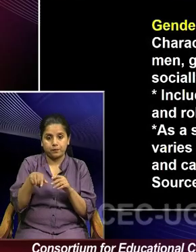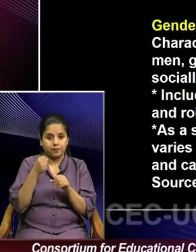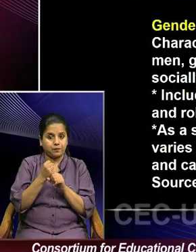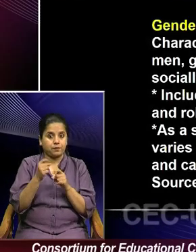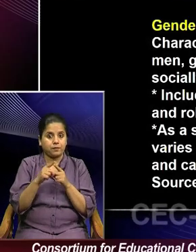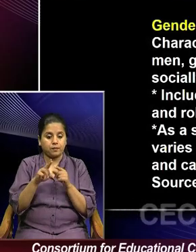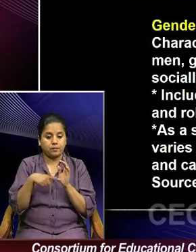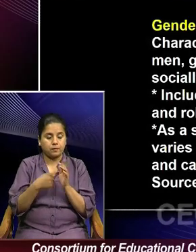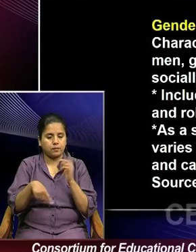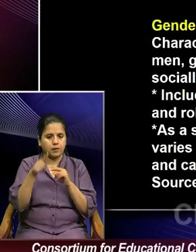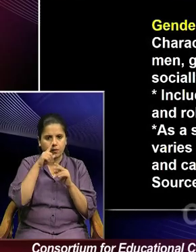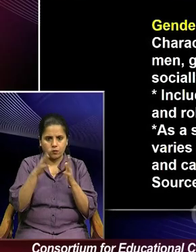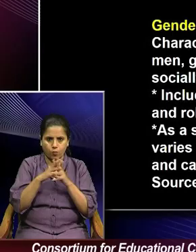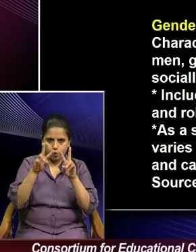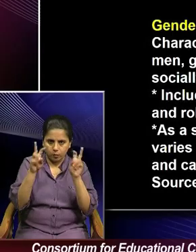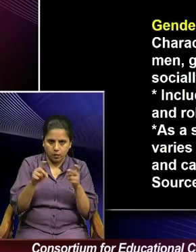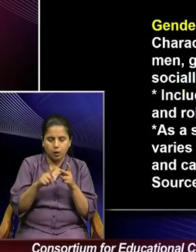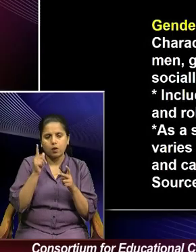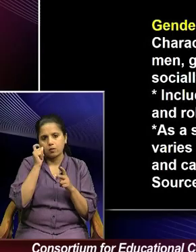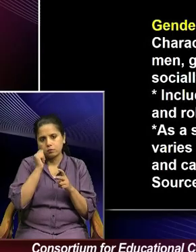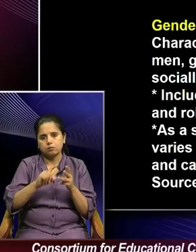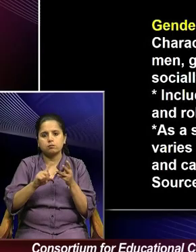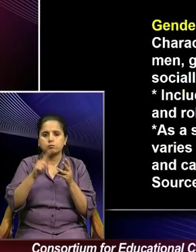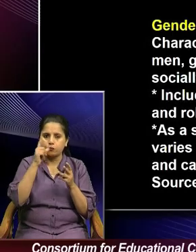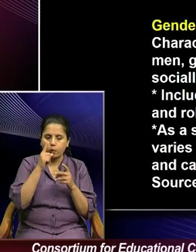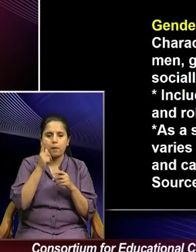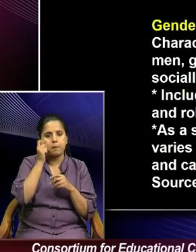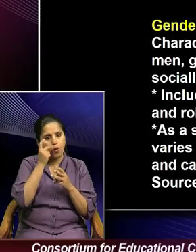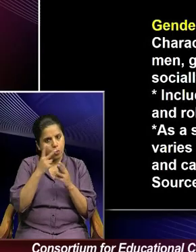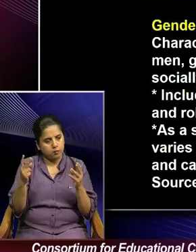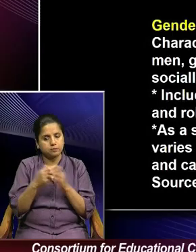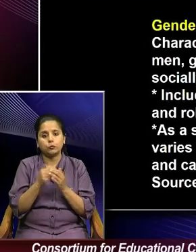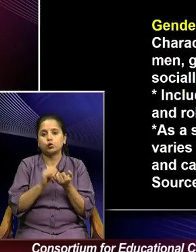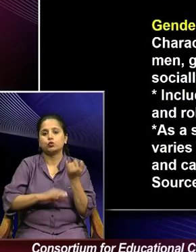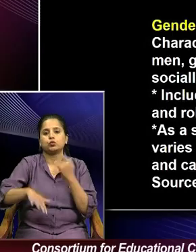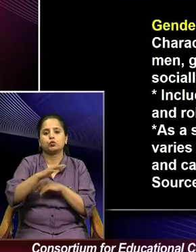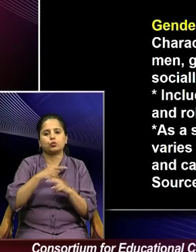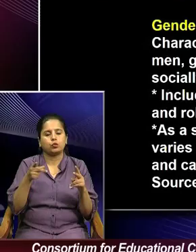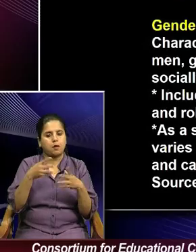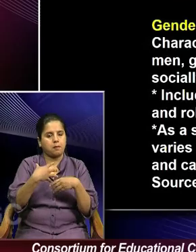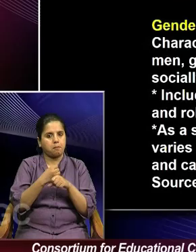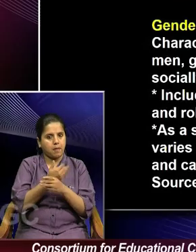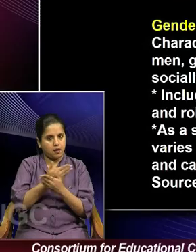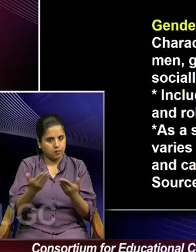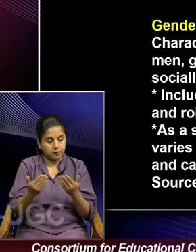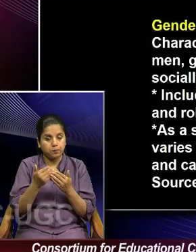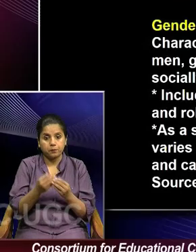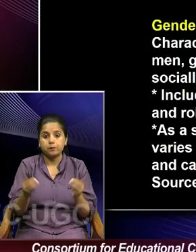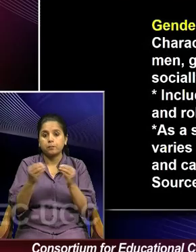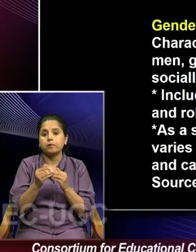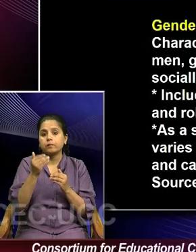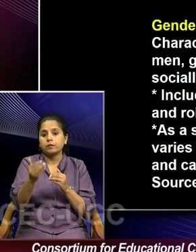as characteristics of women, men, girls, boys, and that gender is socially constructed. Further, that